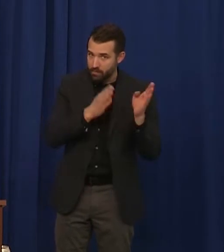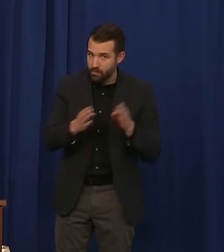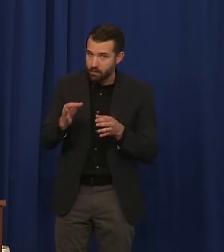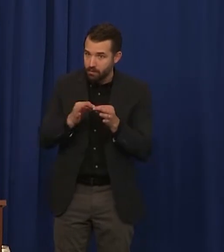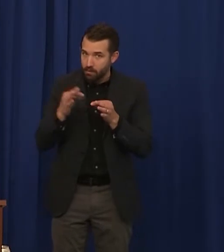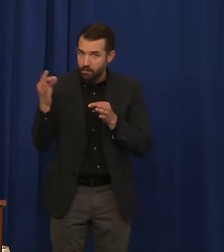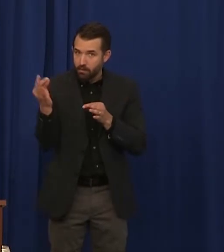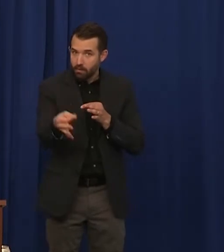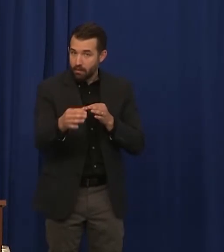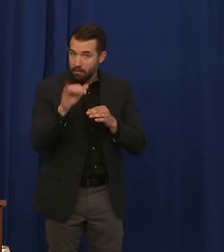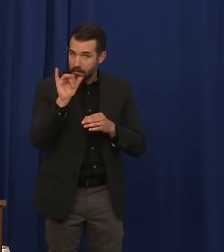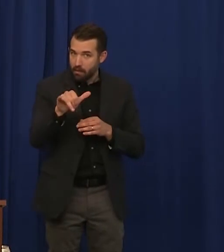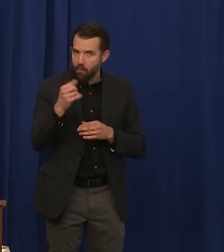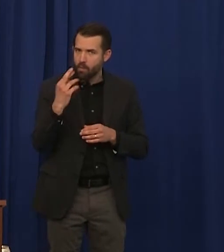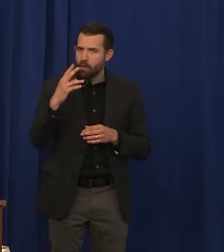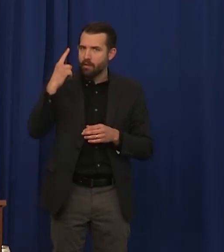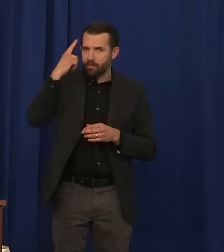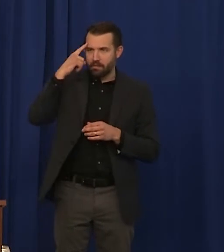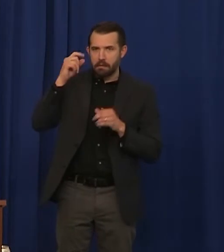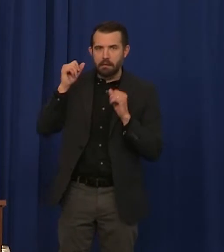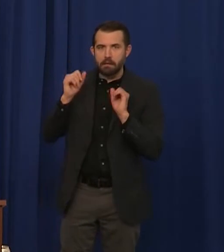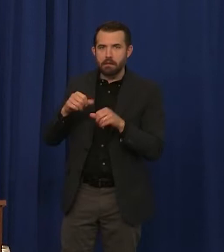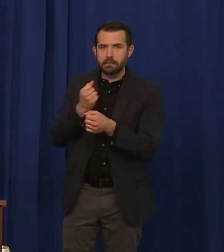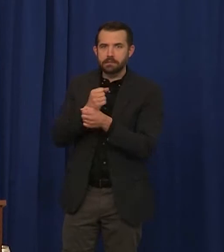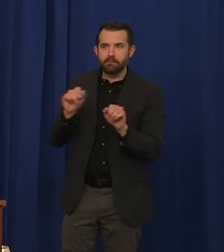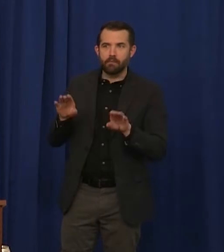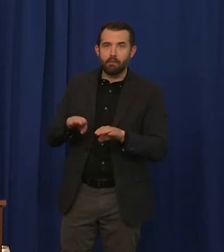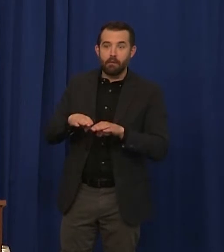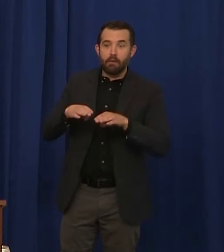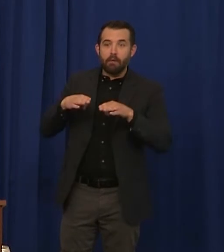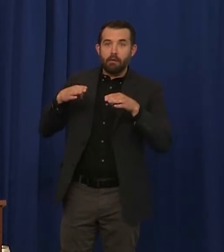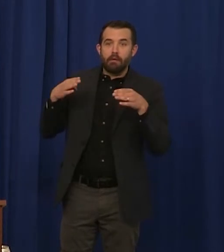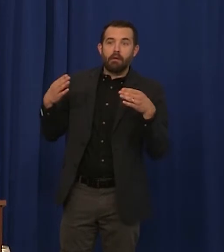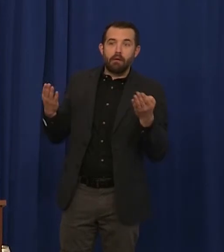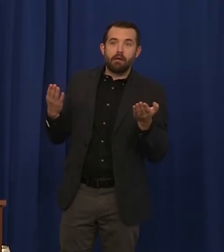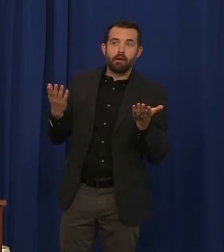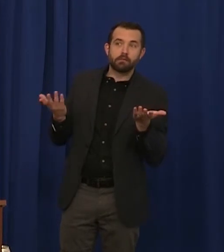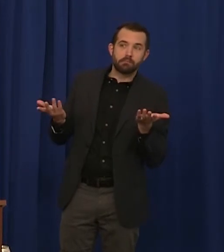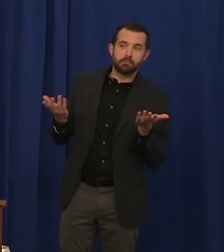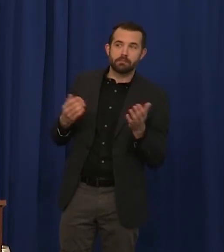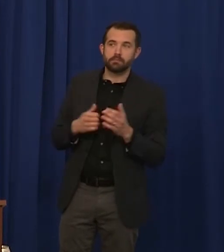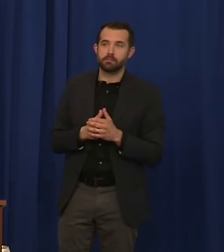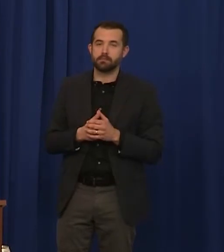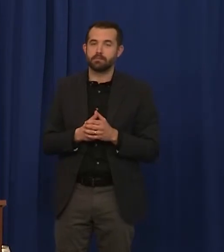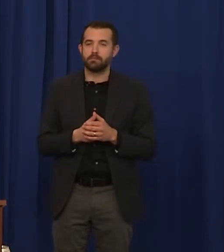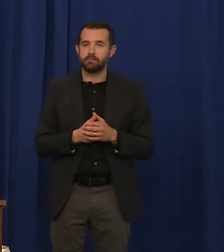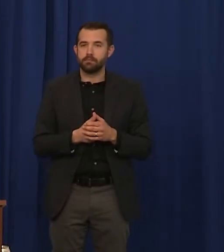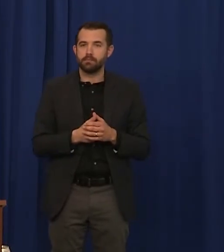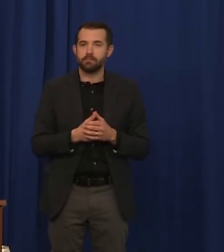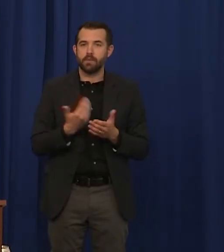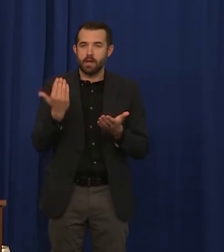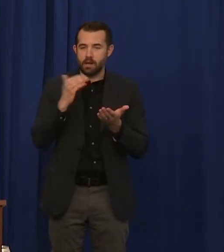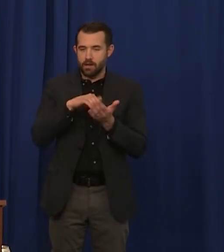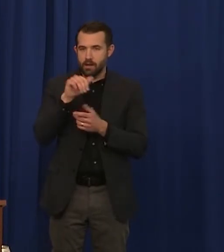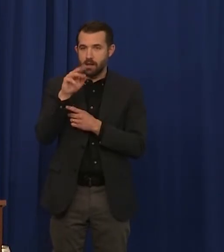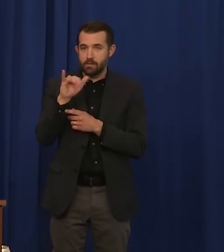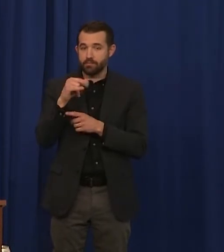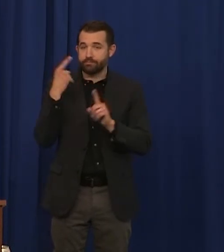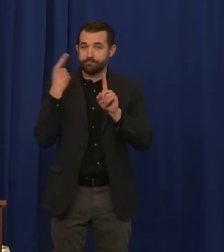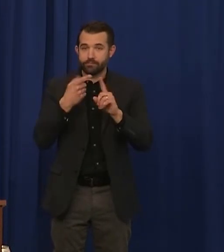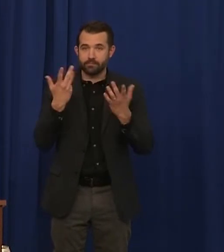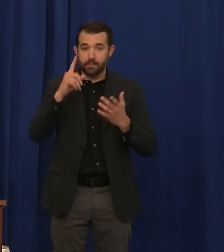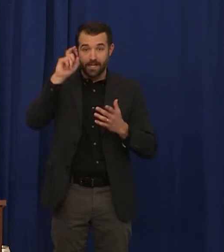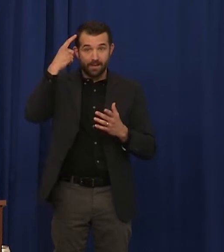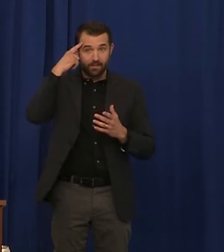can safely start reopening in a week? So Amy's question is specifically about the governor's